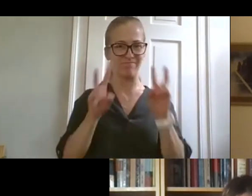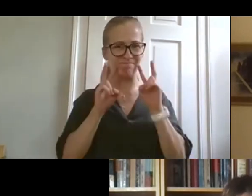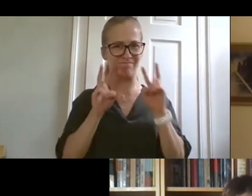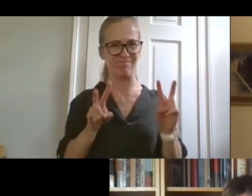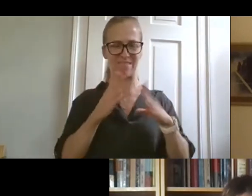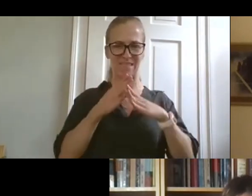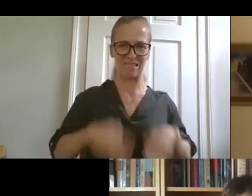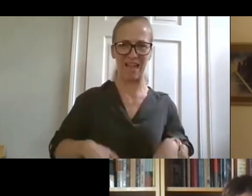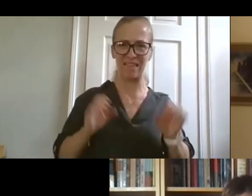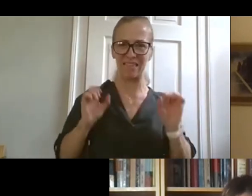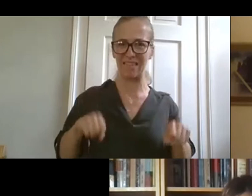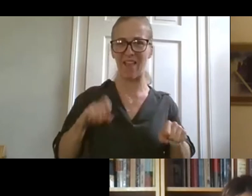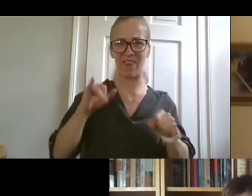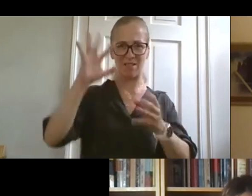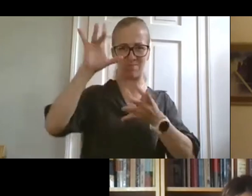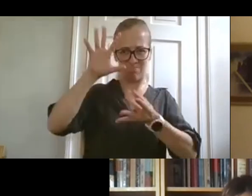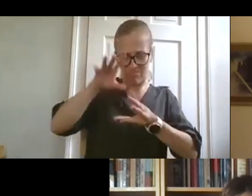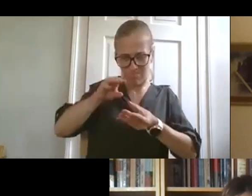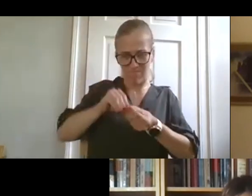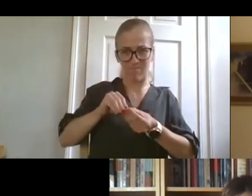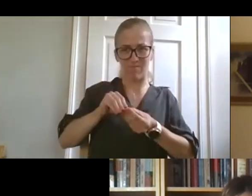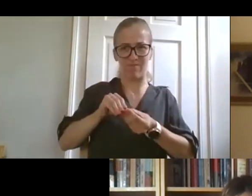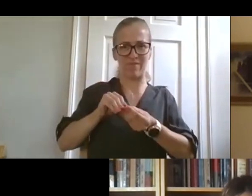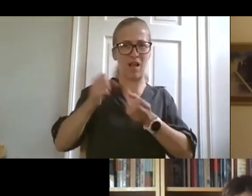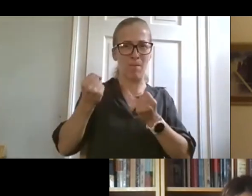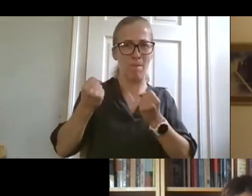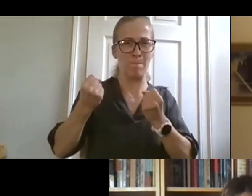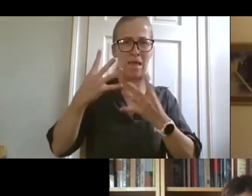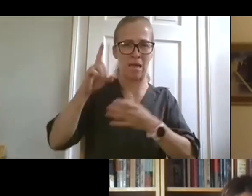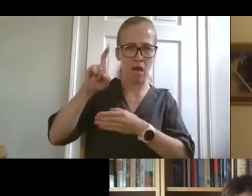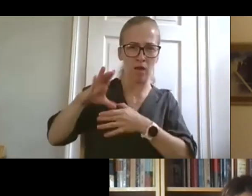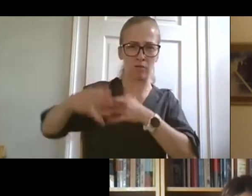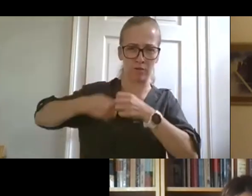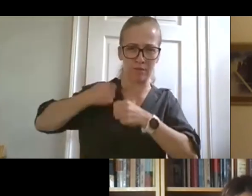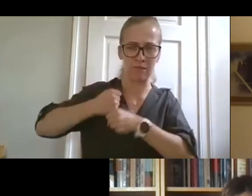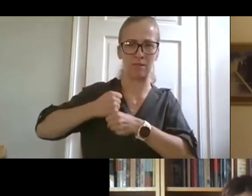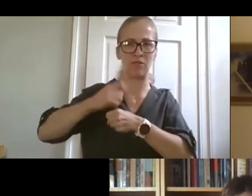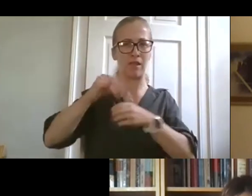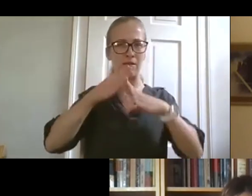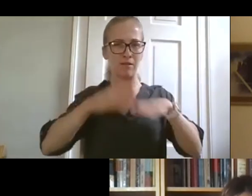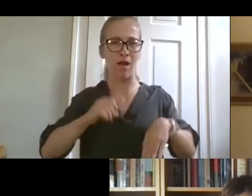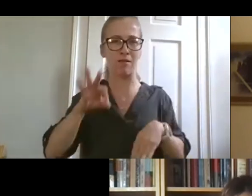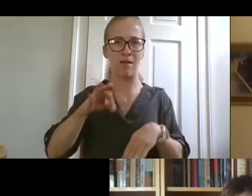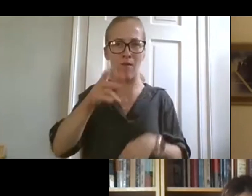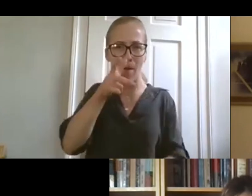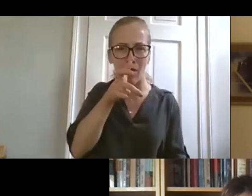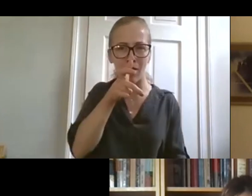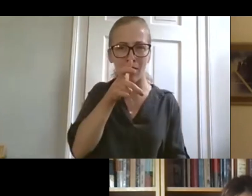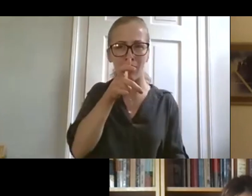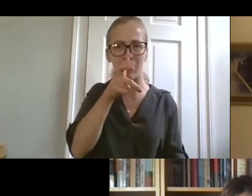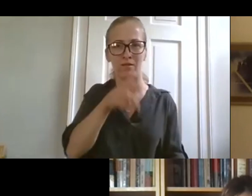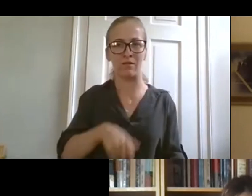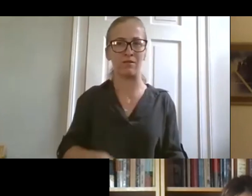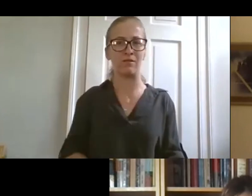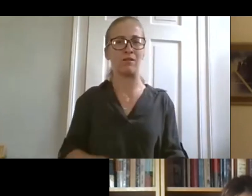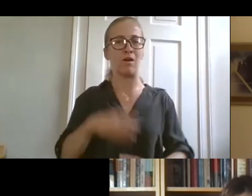is. It is the accumulation of centuries. It is the silence of the cockroach looking.